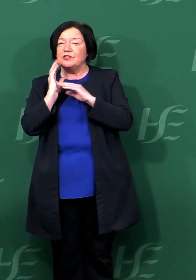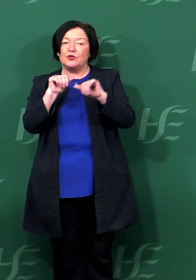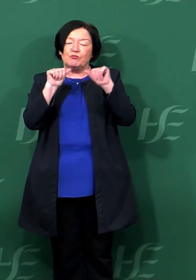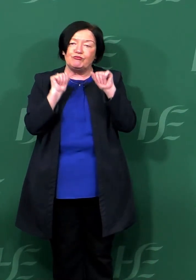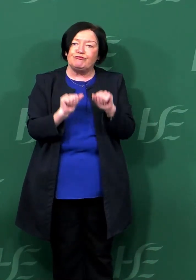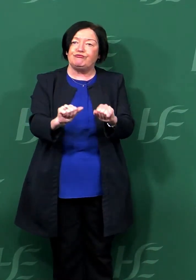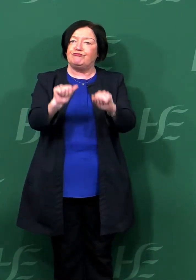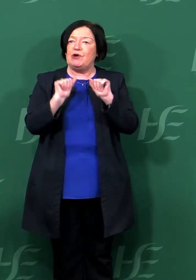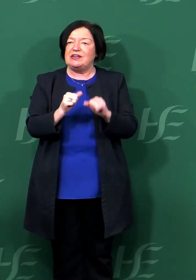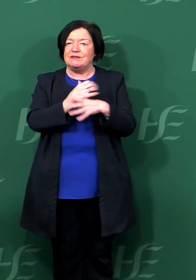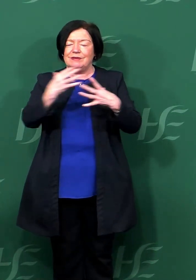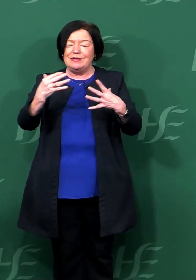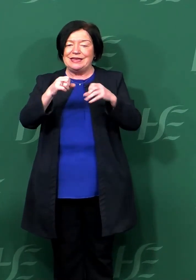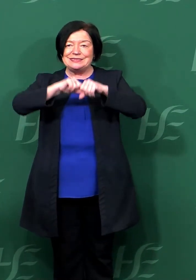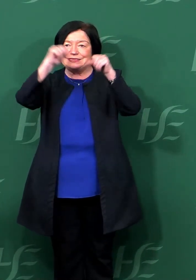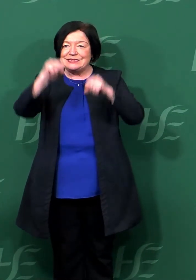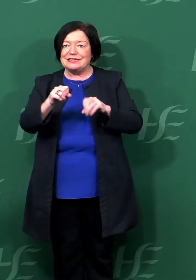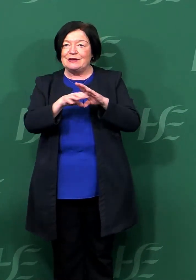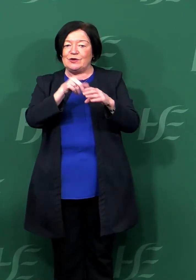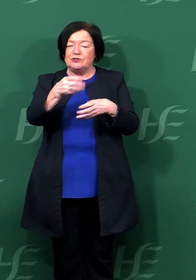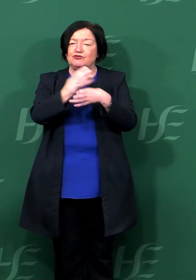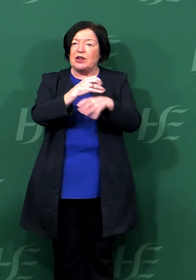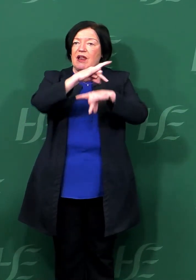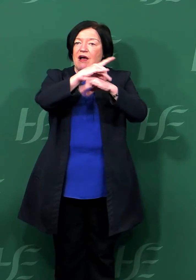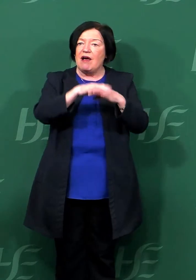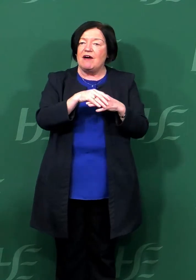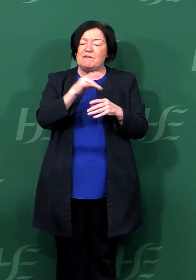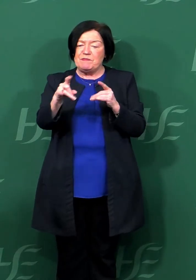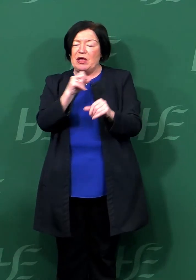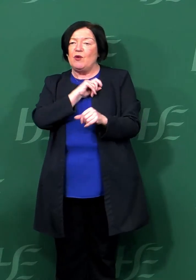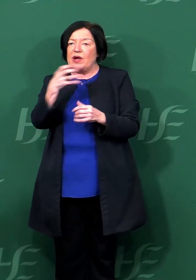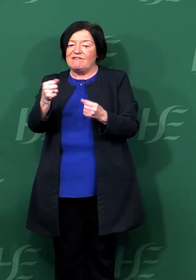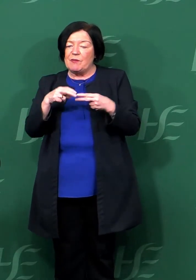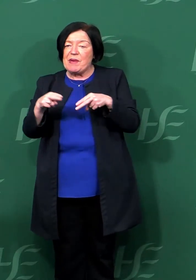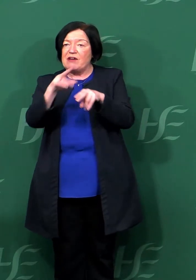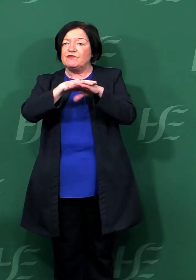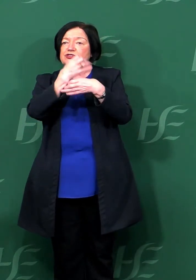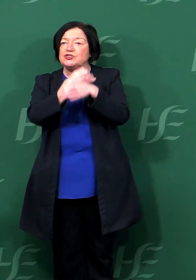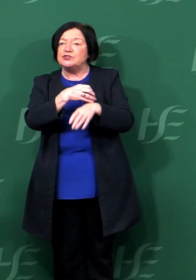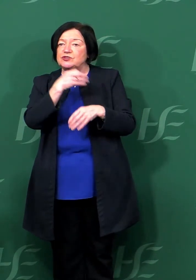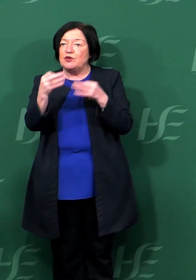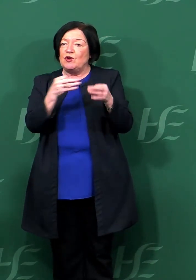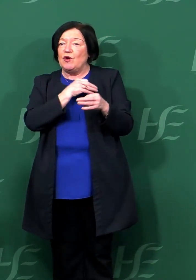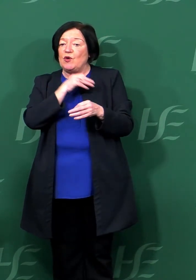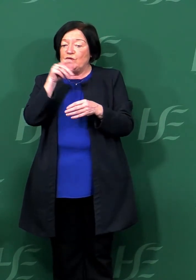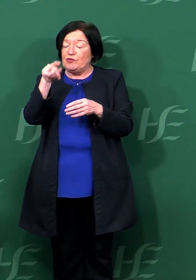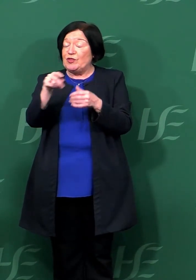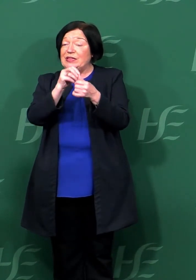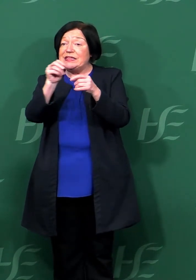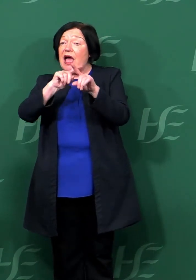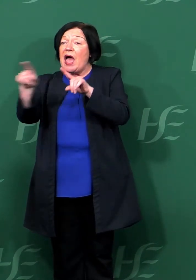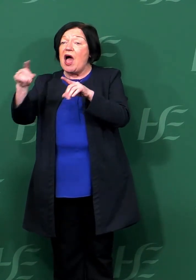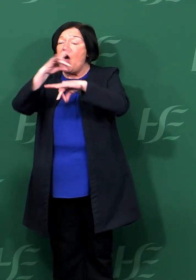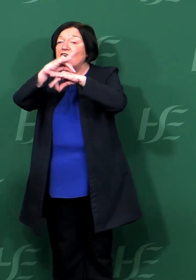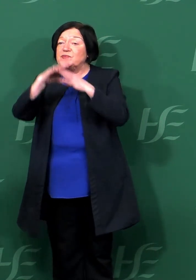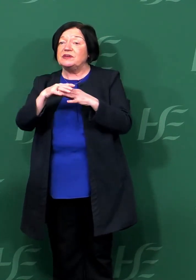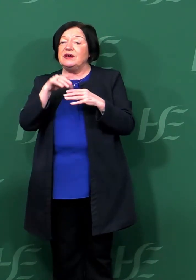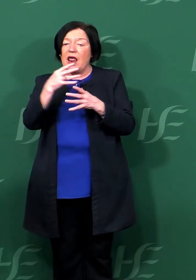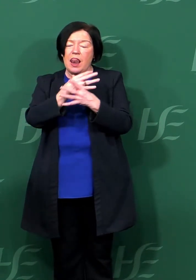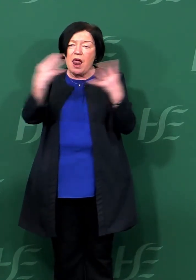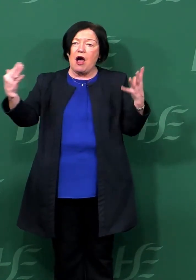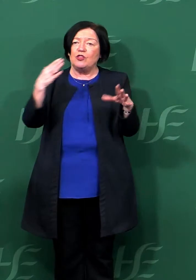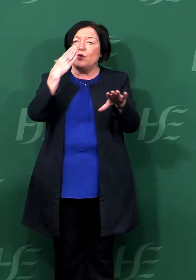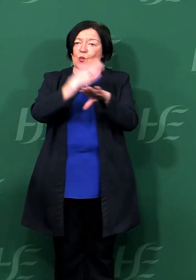pressure, we have a whole system now with the paediatric hospitals in terms of ensuring that we have a pathway for children to go from paediatric hospitals in, etc. So a lot of that